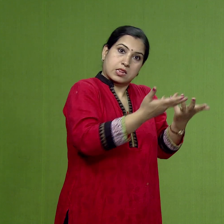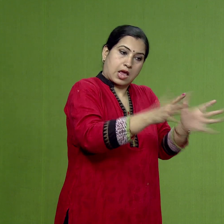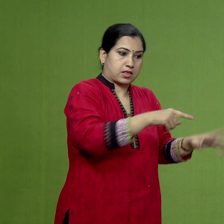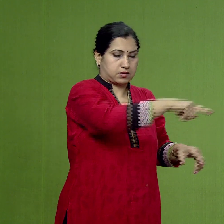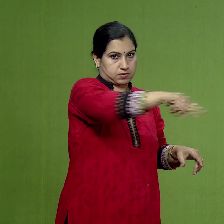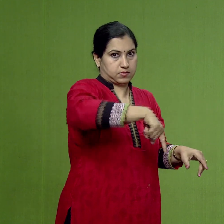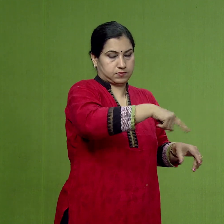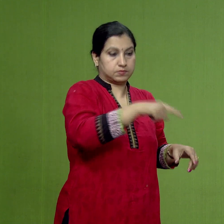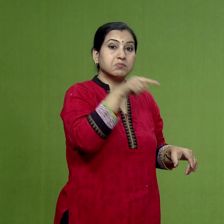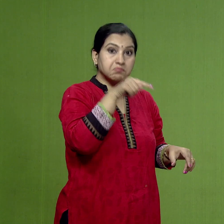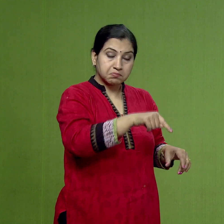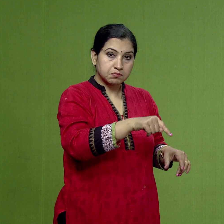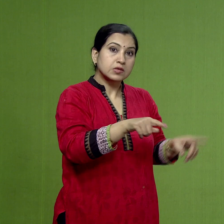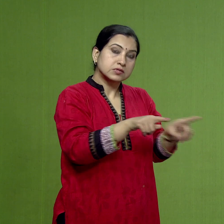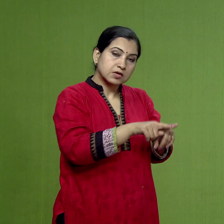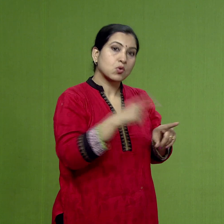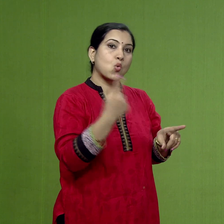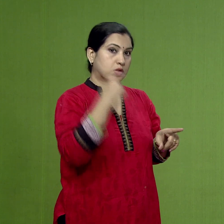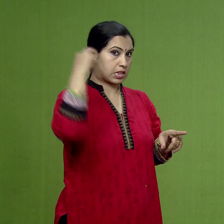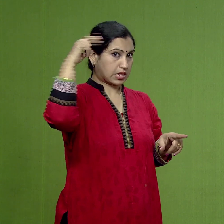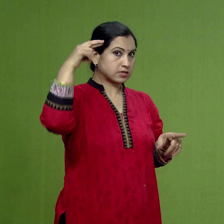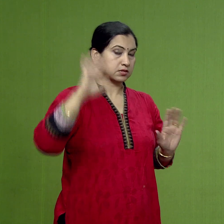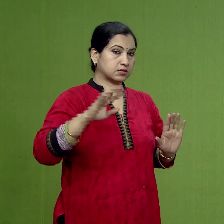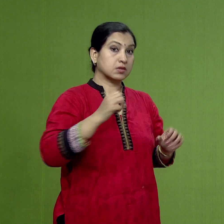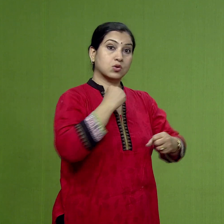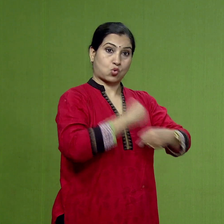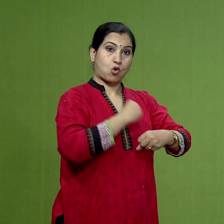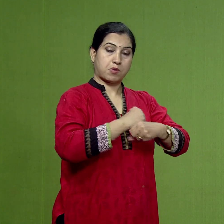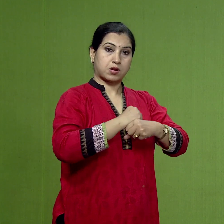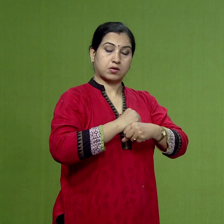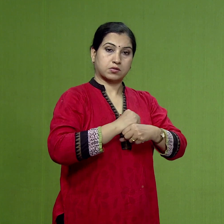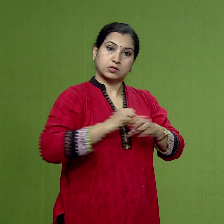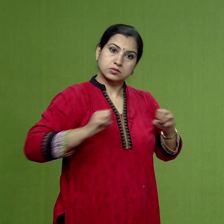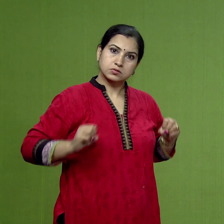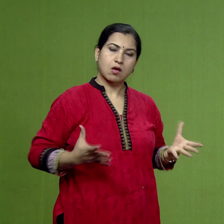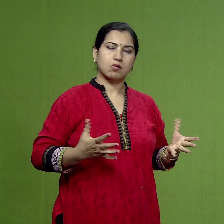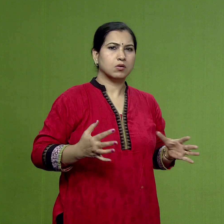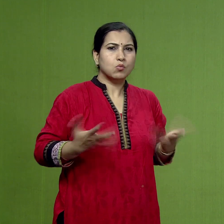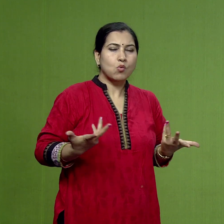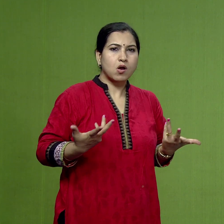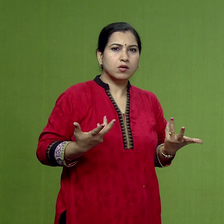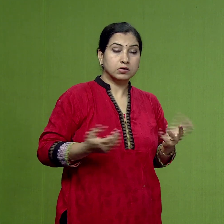Because of this reason, the government has launched massive campaign of skill